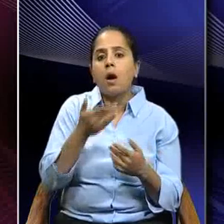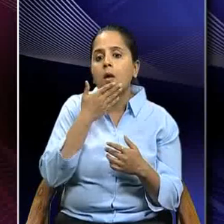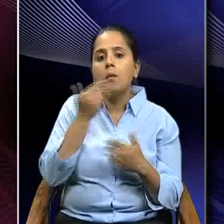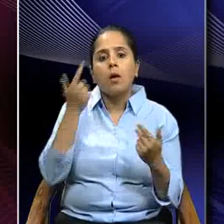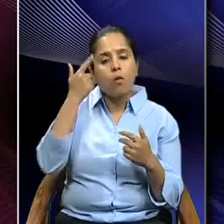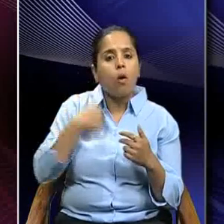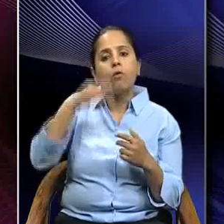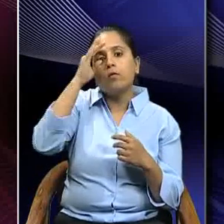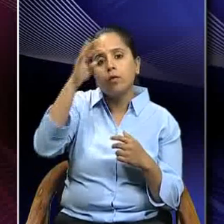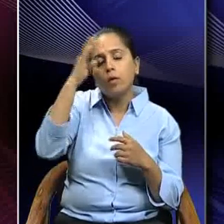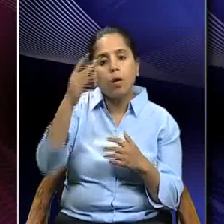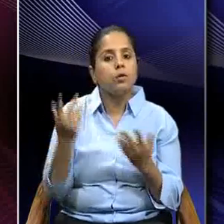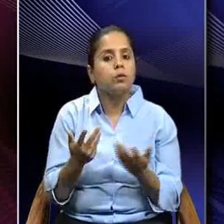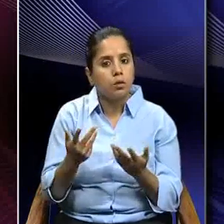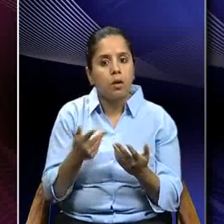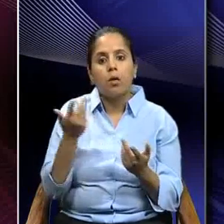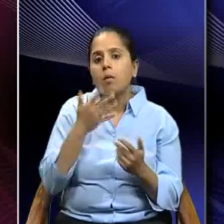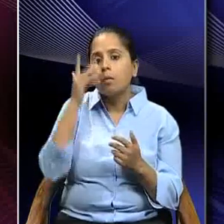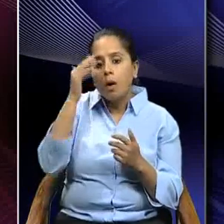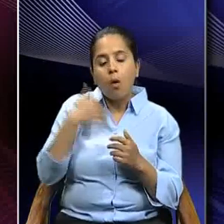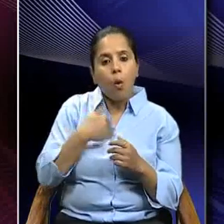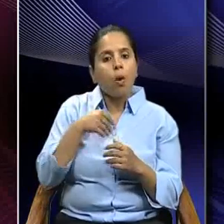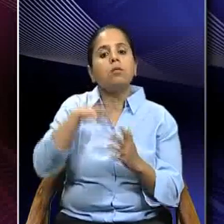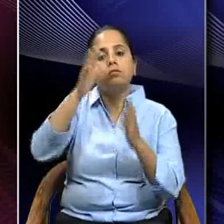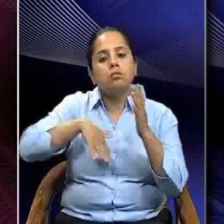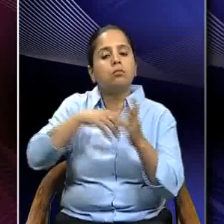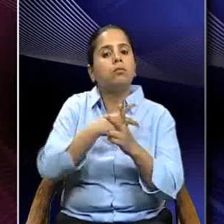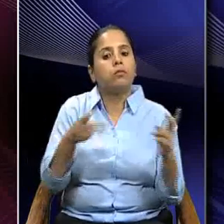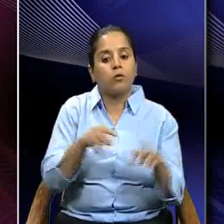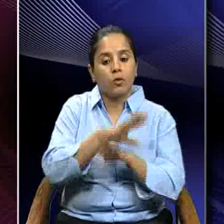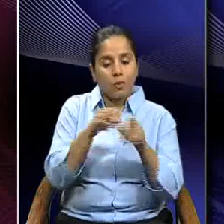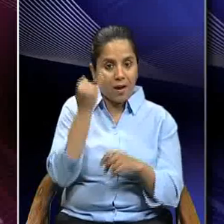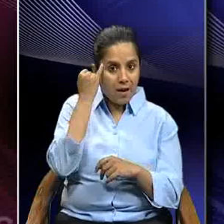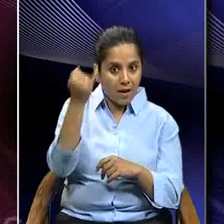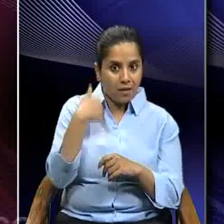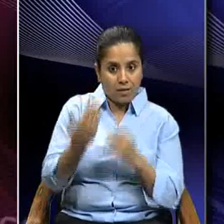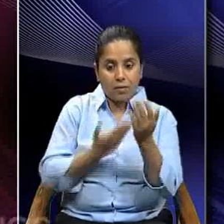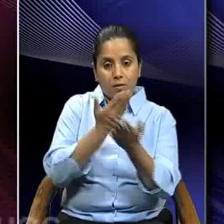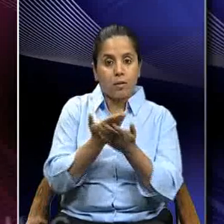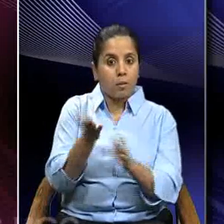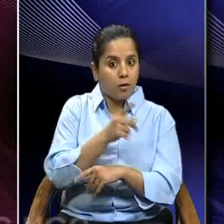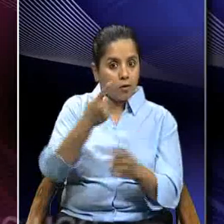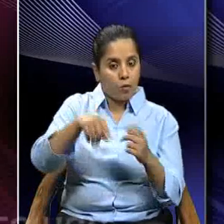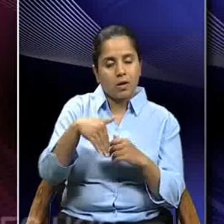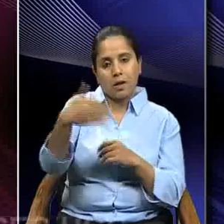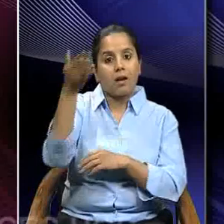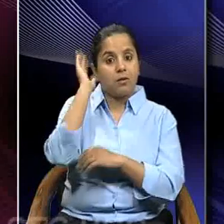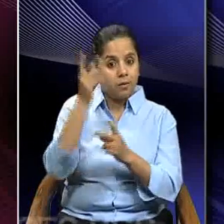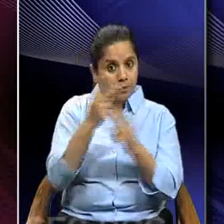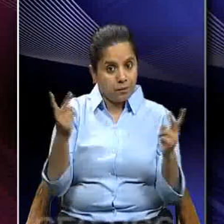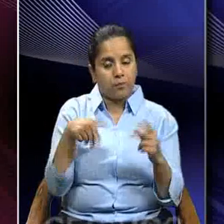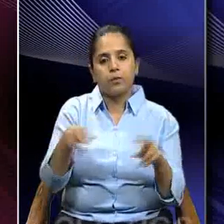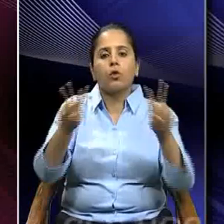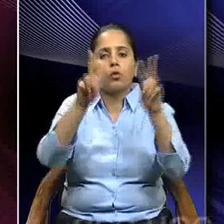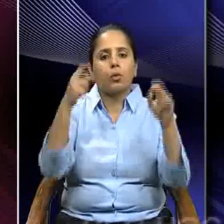our philosophy, what is best into our scriptures? So these ideas I am going to present before you in the next lecture of mine on the